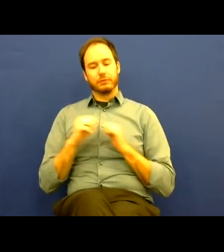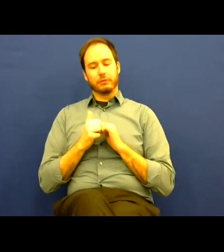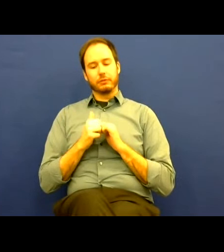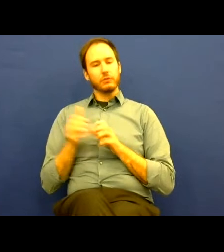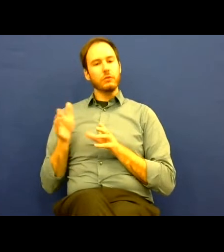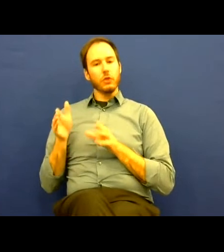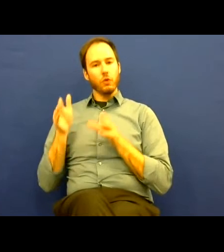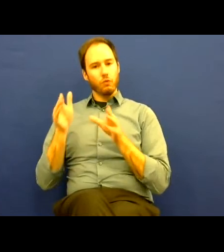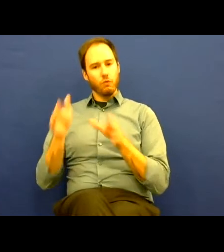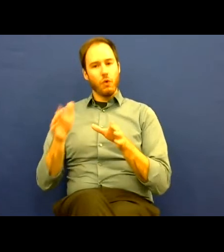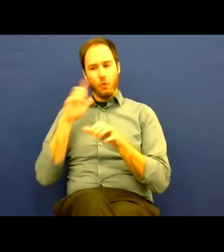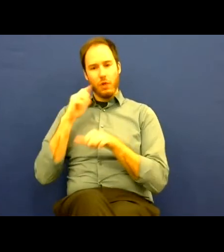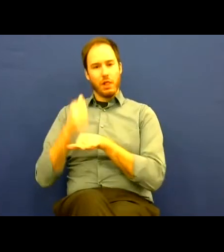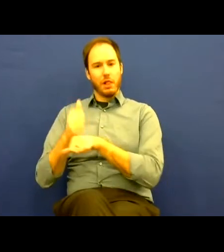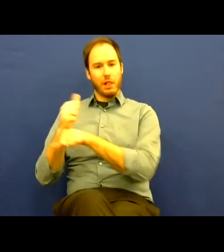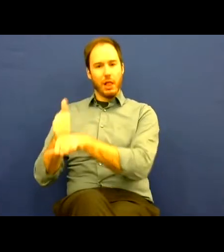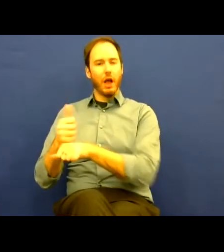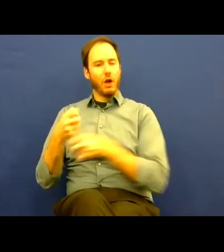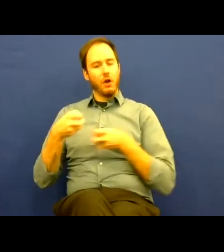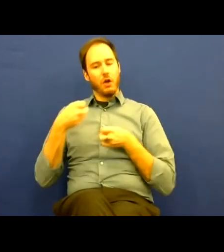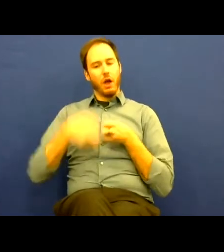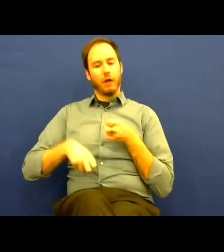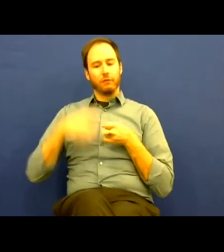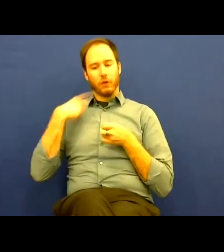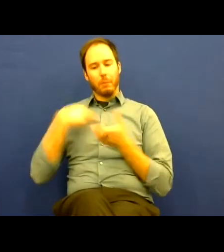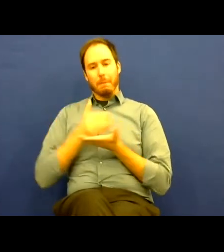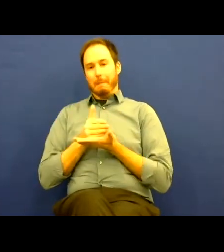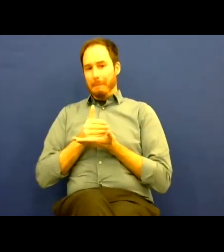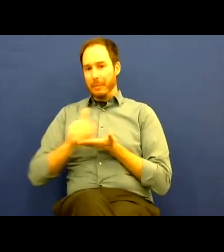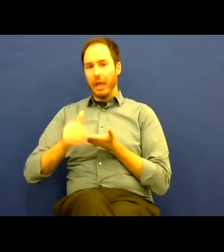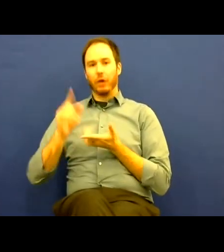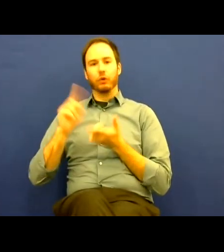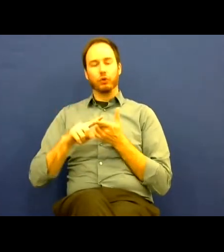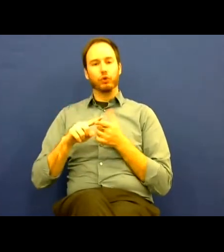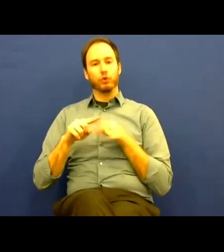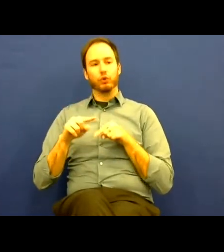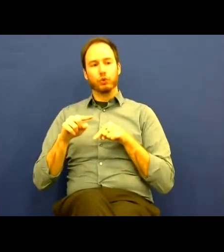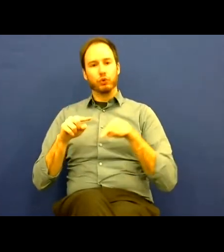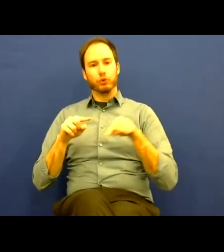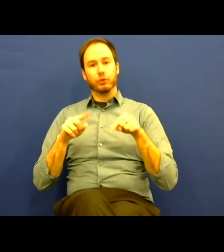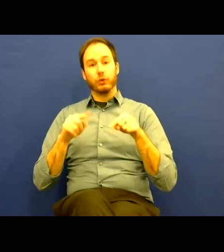roads are laid out, it would be very difficult for our plows to stop plowing the